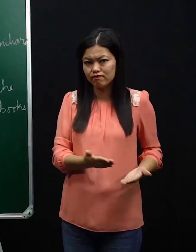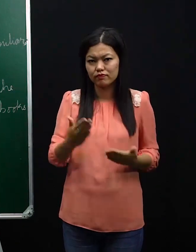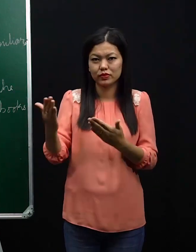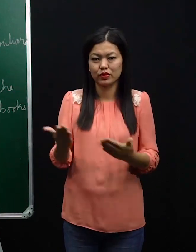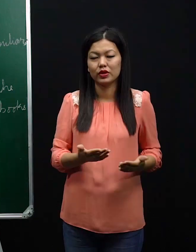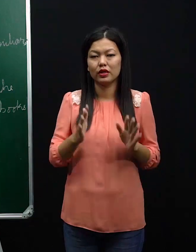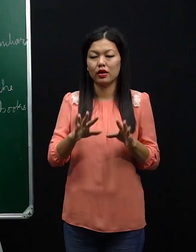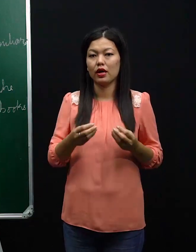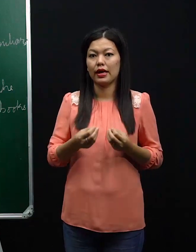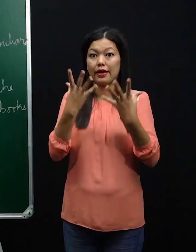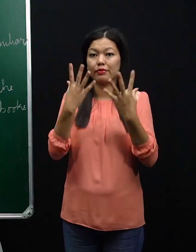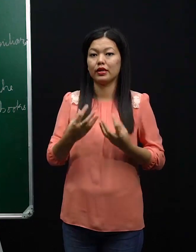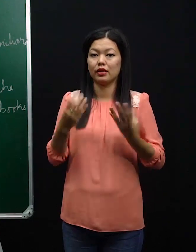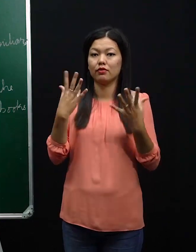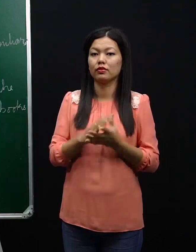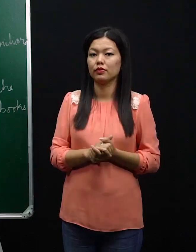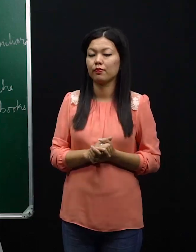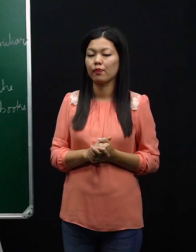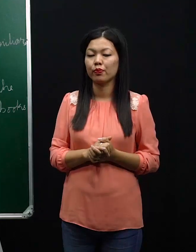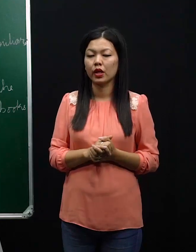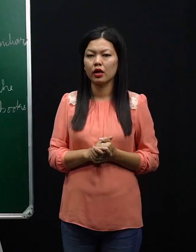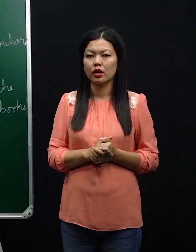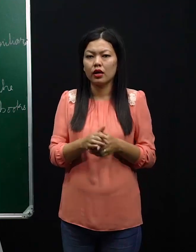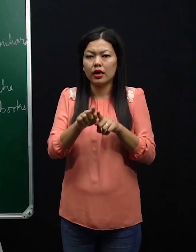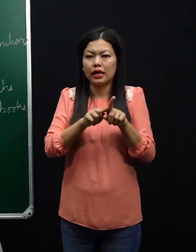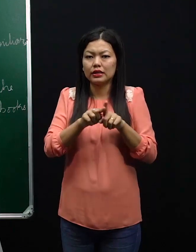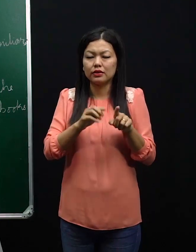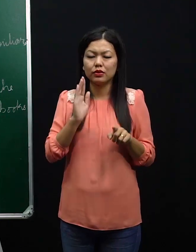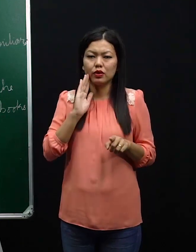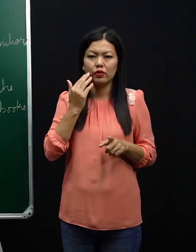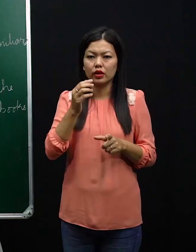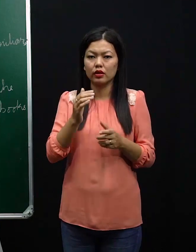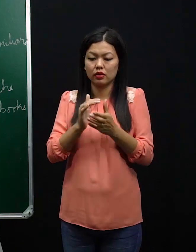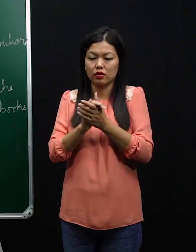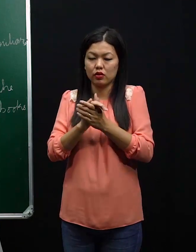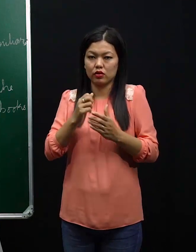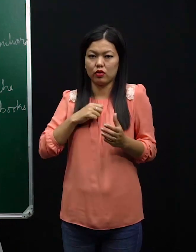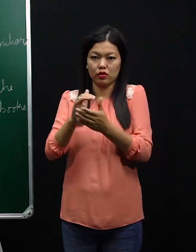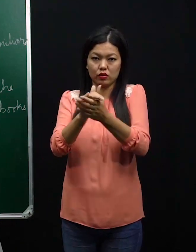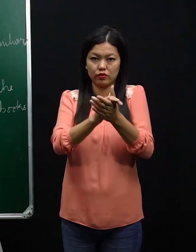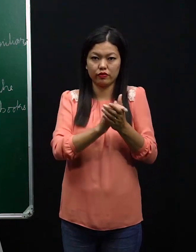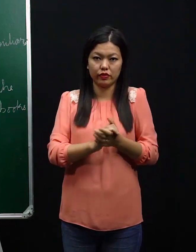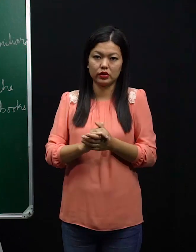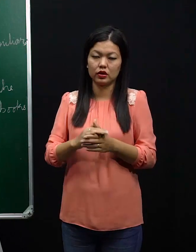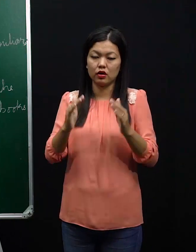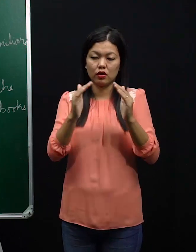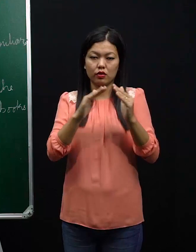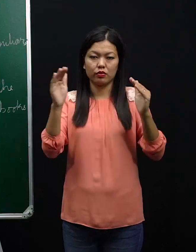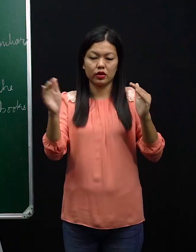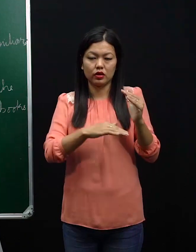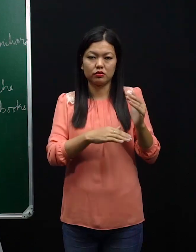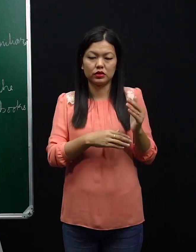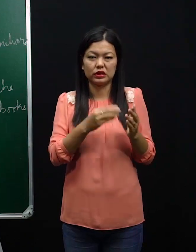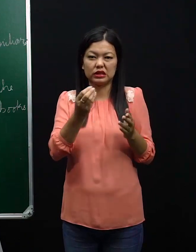not that happy and you show some kind of faces which is not so hospitable. But this person did not do any such thing.